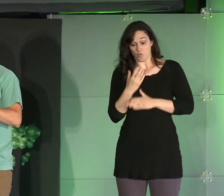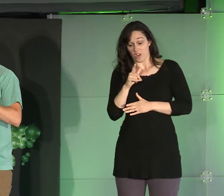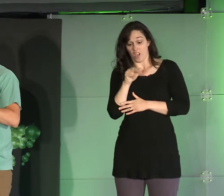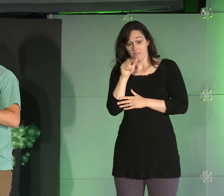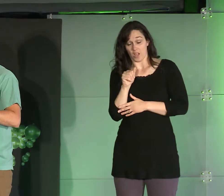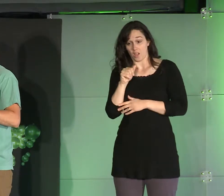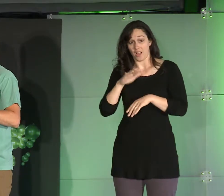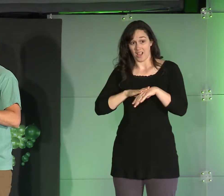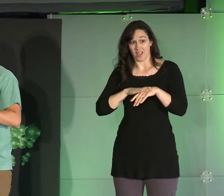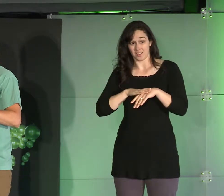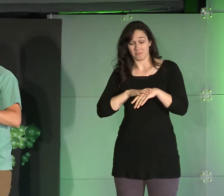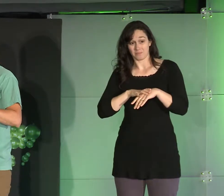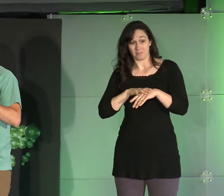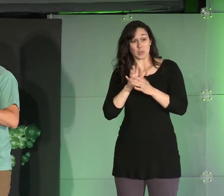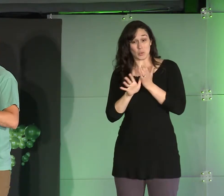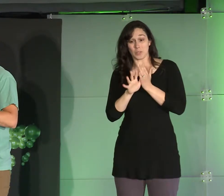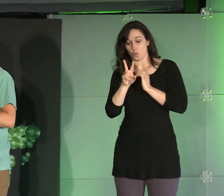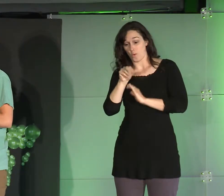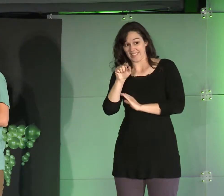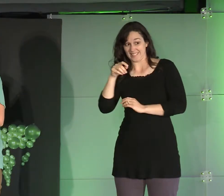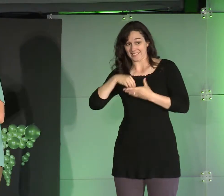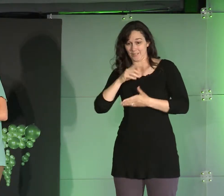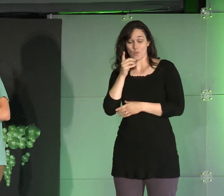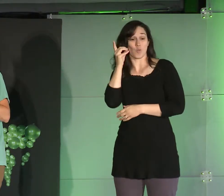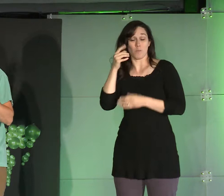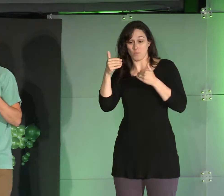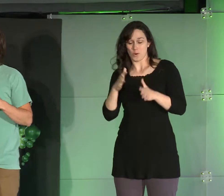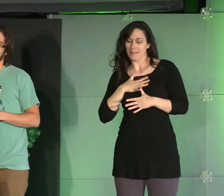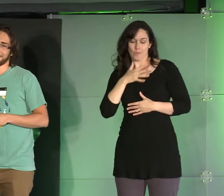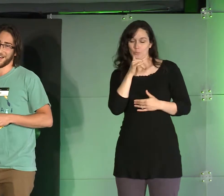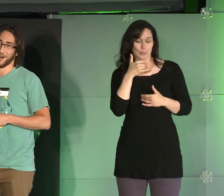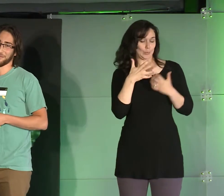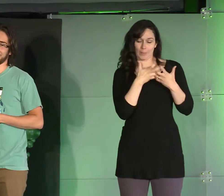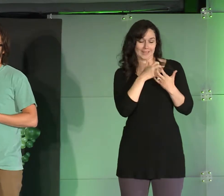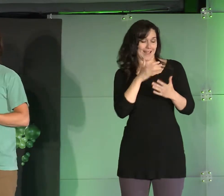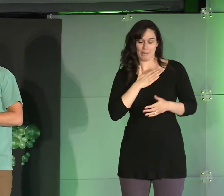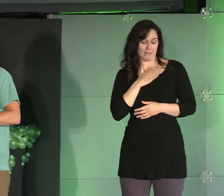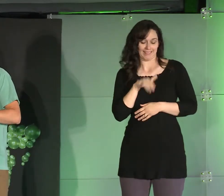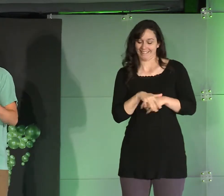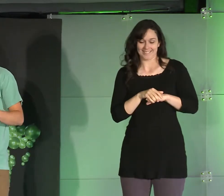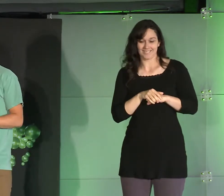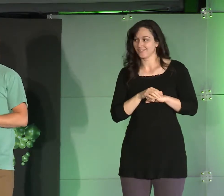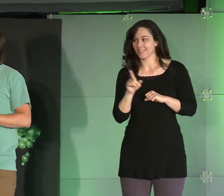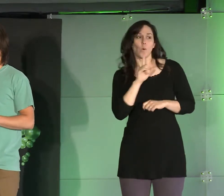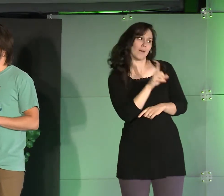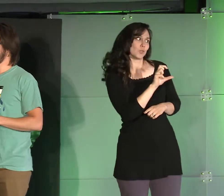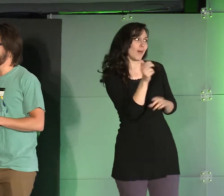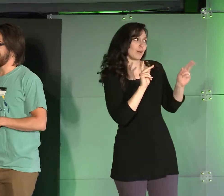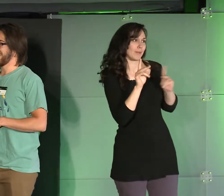on sewage waste in my dorm room. My roommates weren't happy about that. I'm sure others did